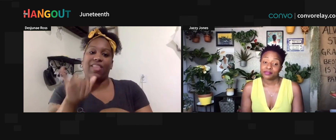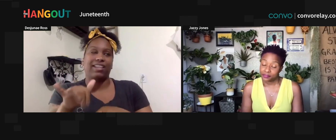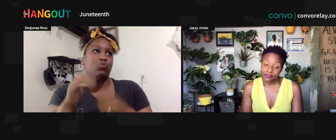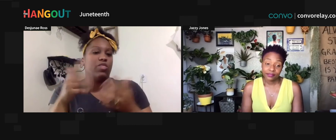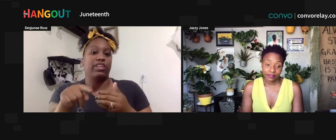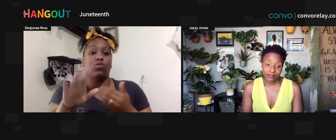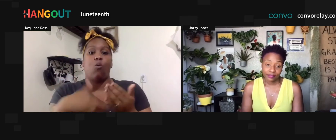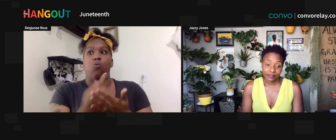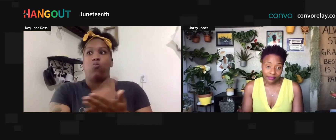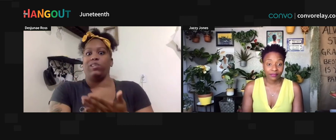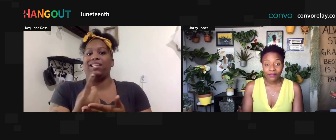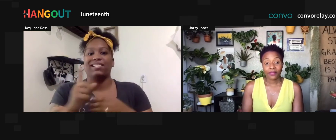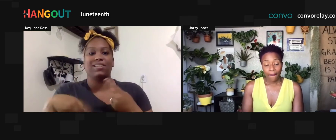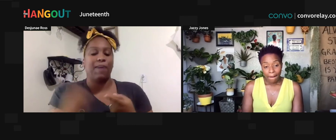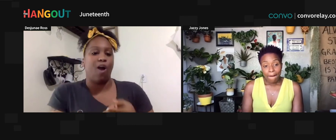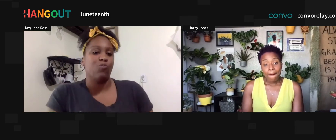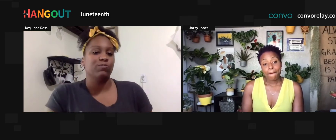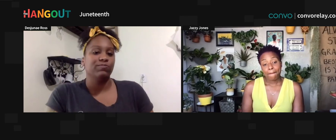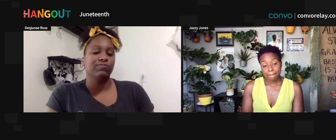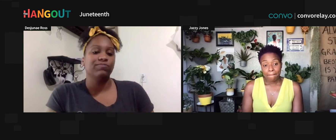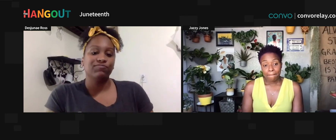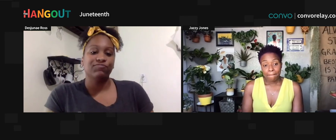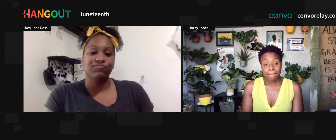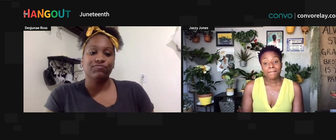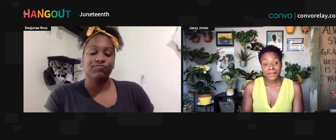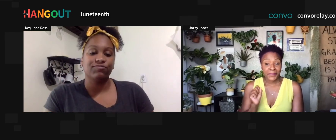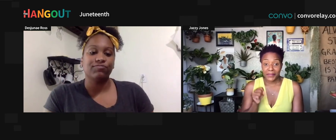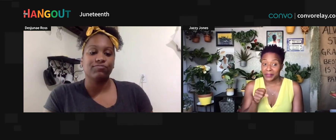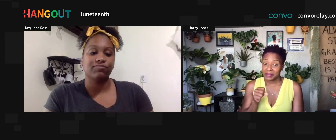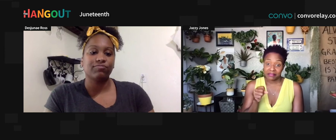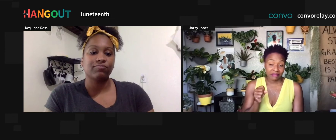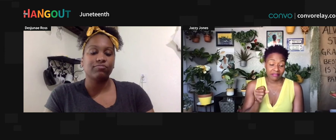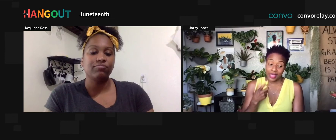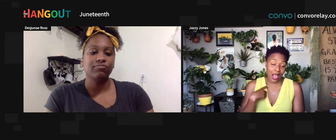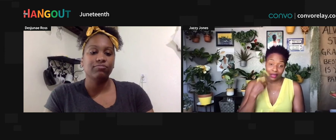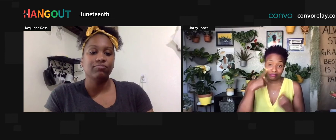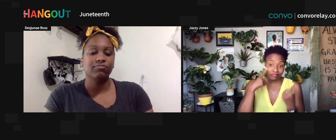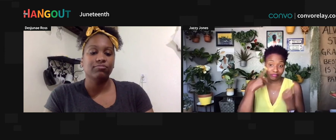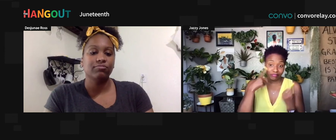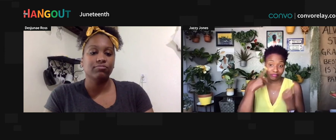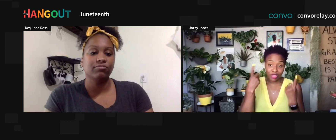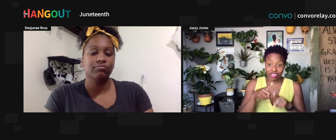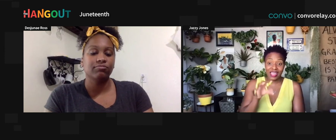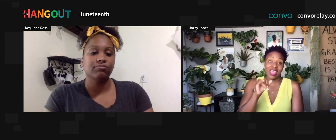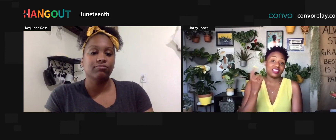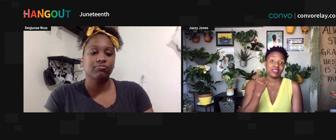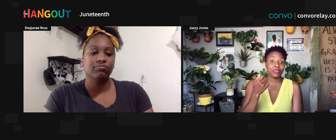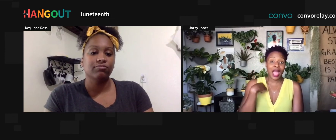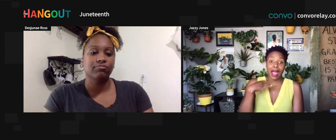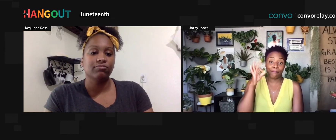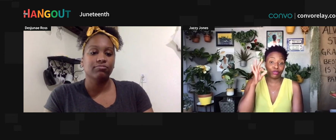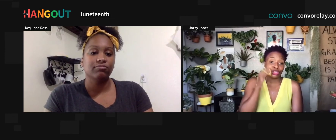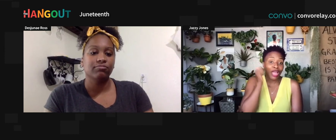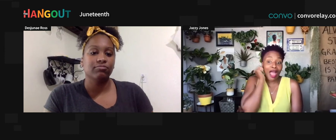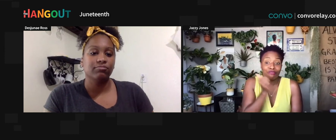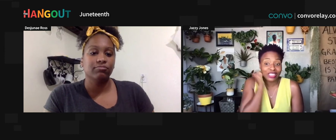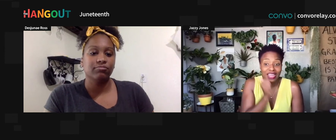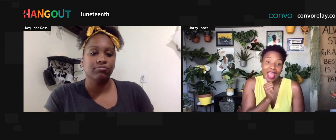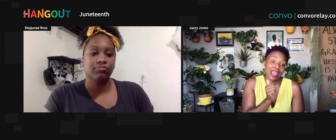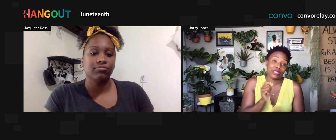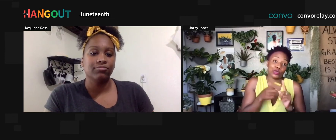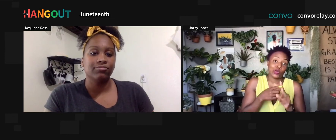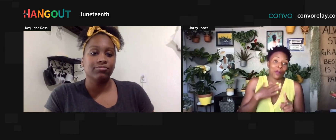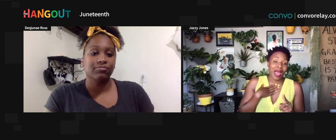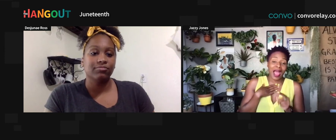great opportunity to support Black-owned businesses. That's what this whole week is about. Yes, indeed, I agree.